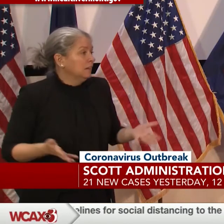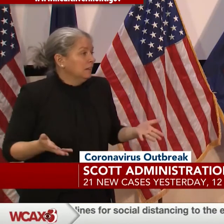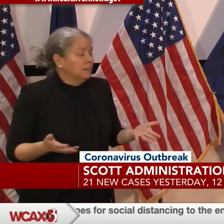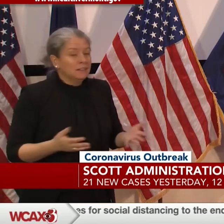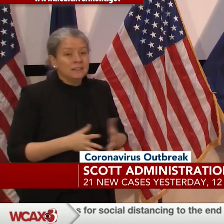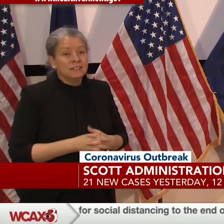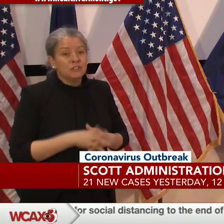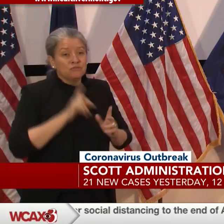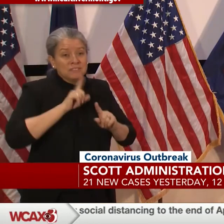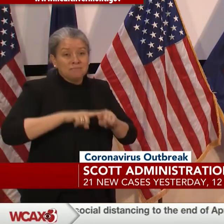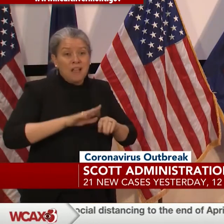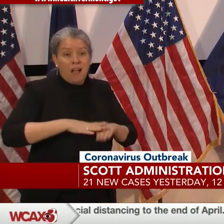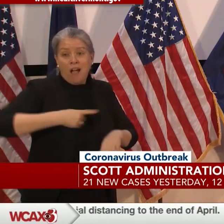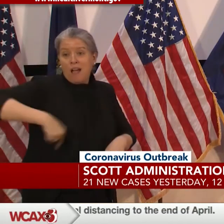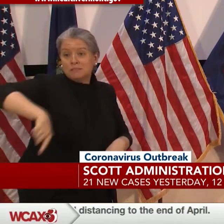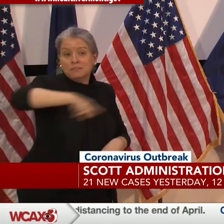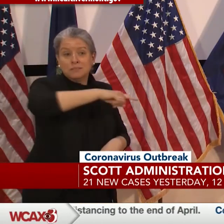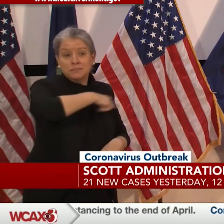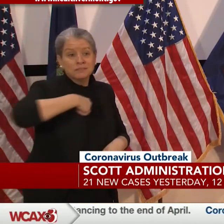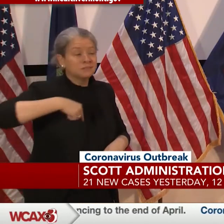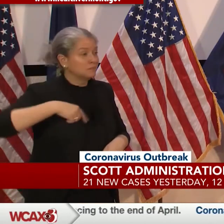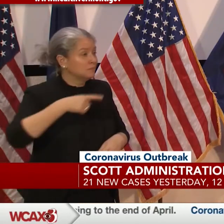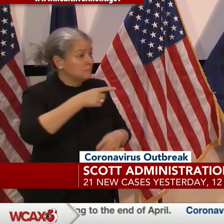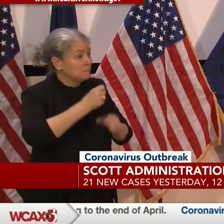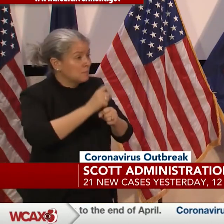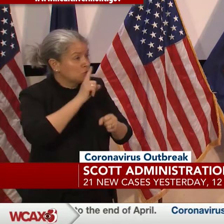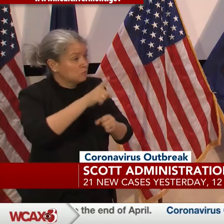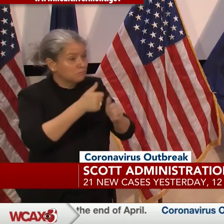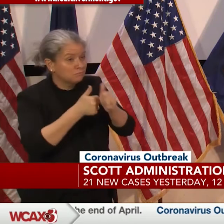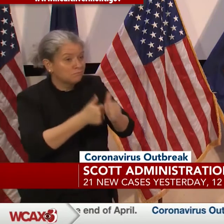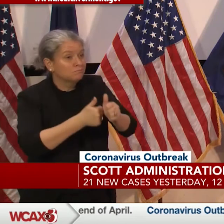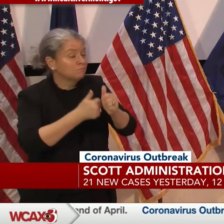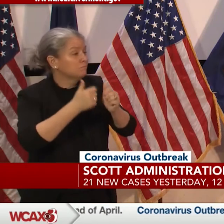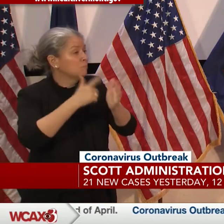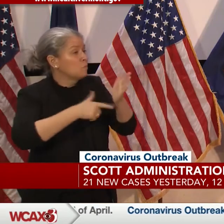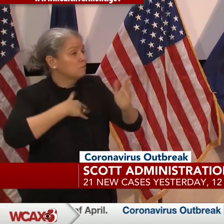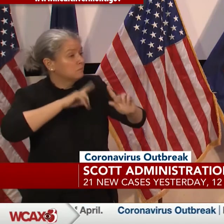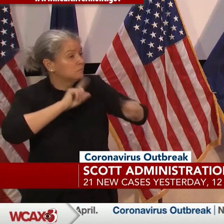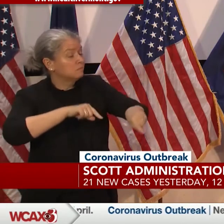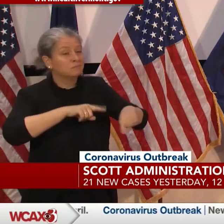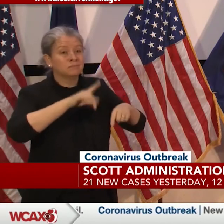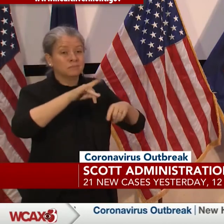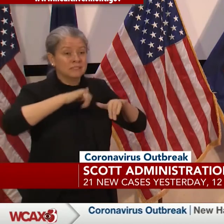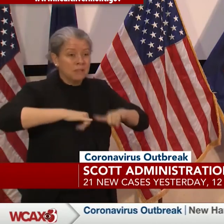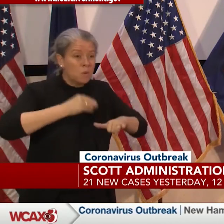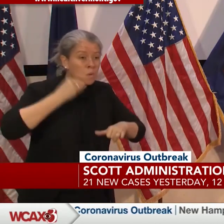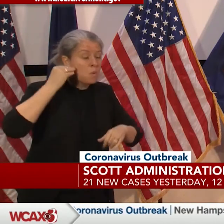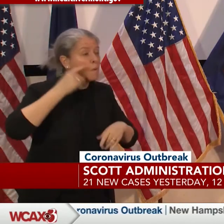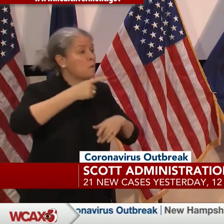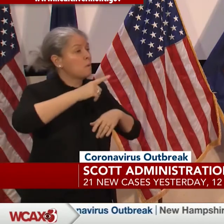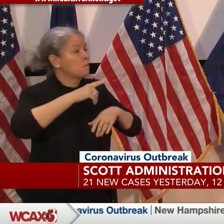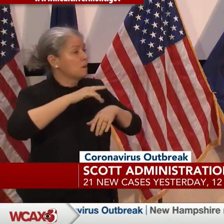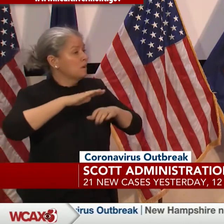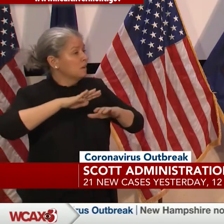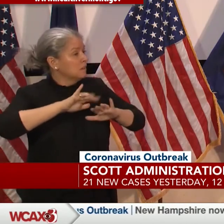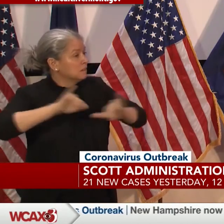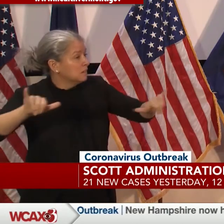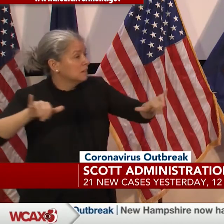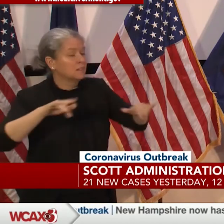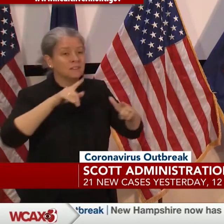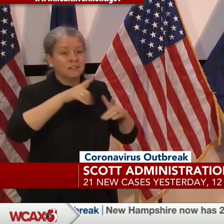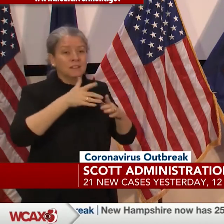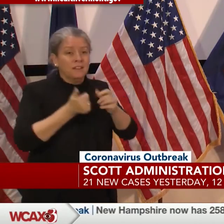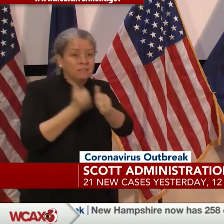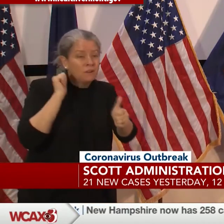to make sure that we implement all the measures that we put into place in the executive order and all the amendments since. The sooner we do